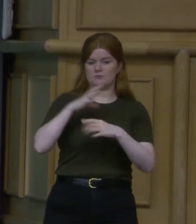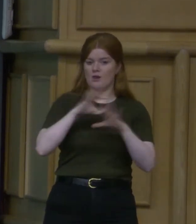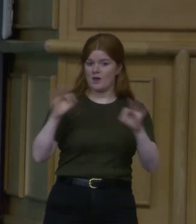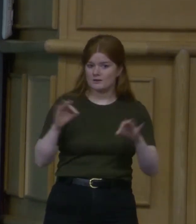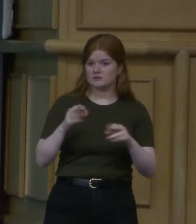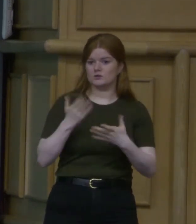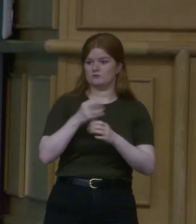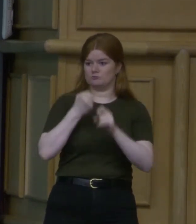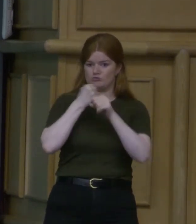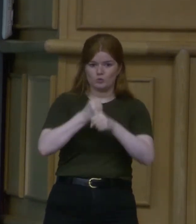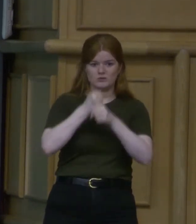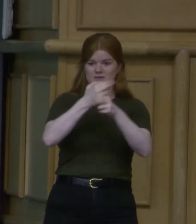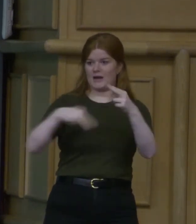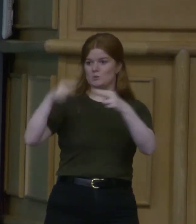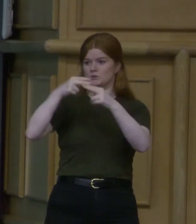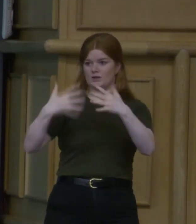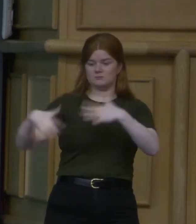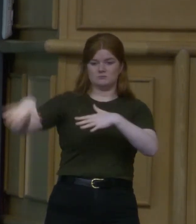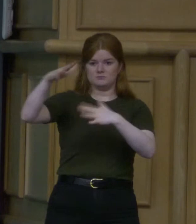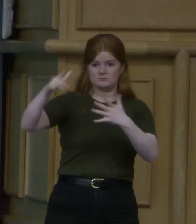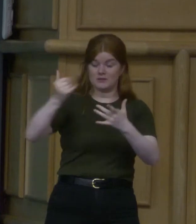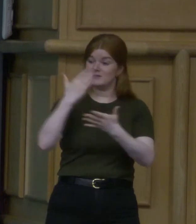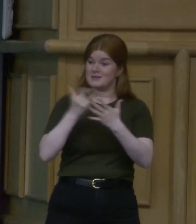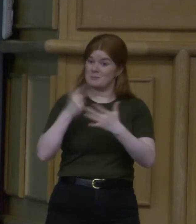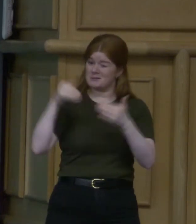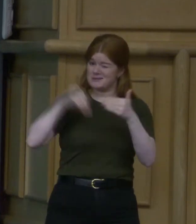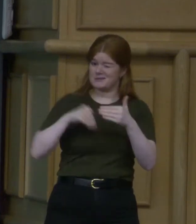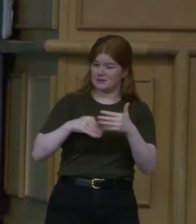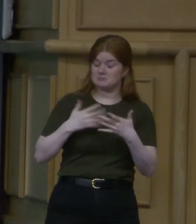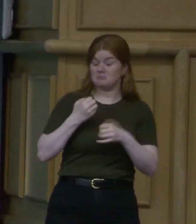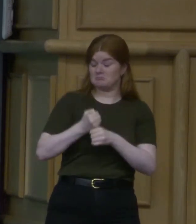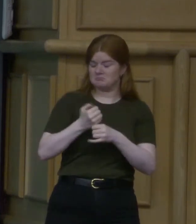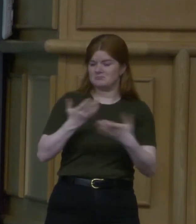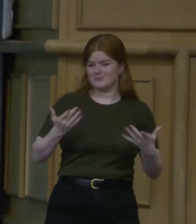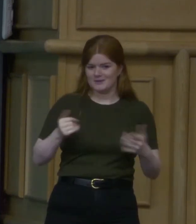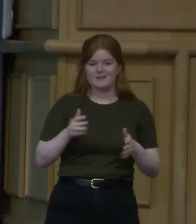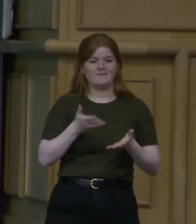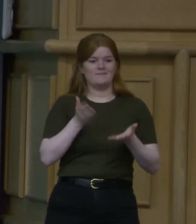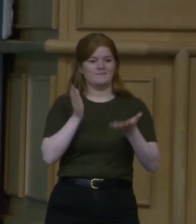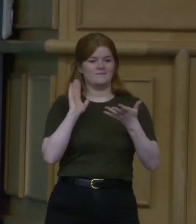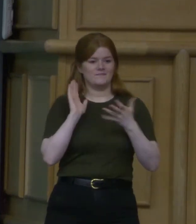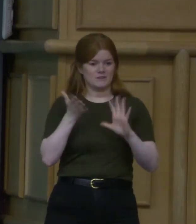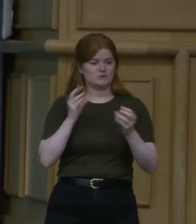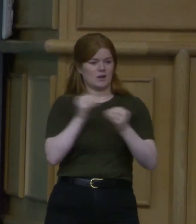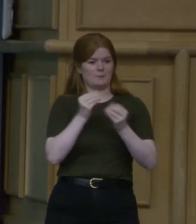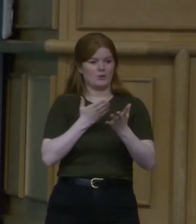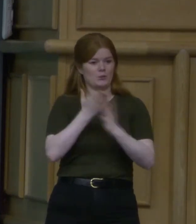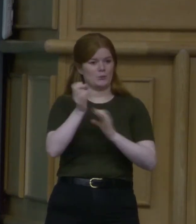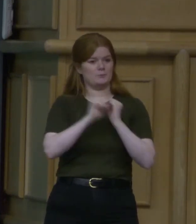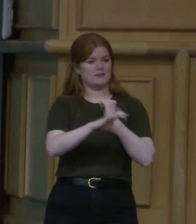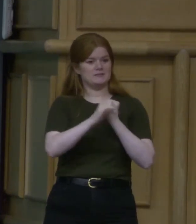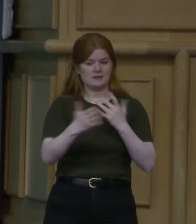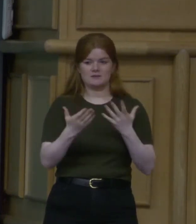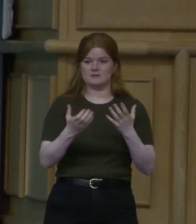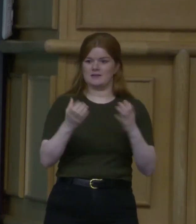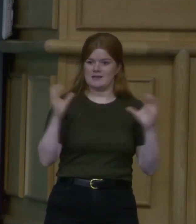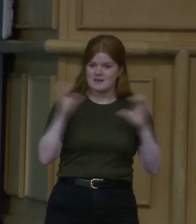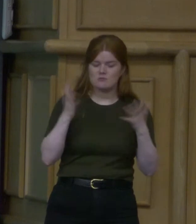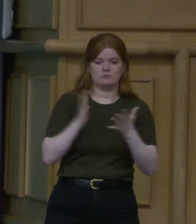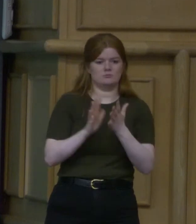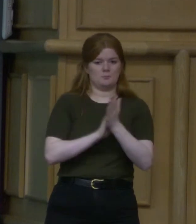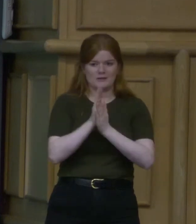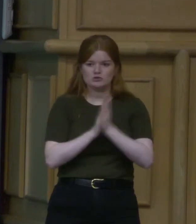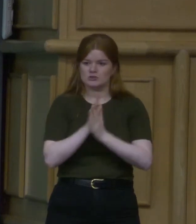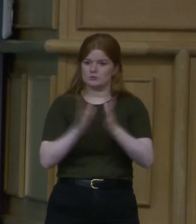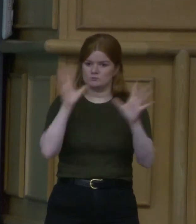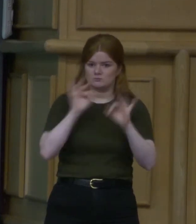online, who have protested outside and sometimes inside, who have commented in the media, care passionately